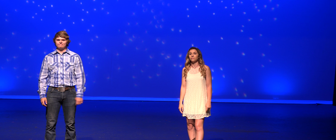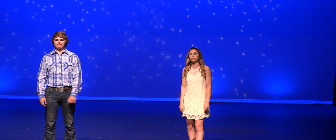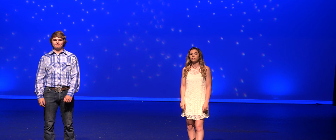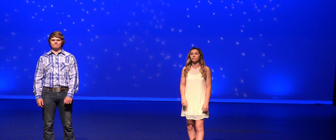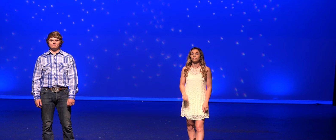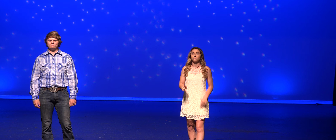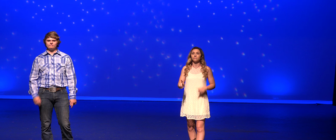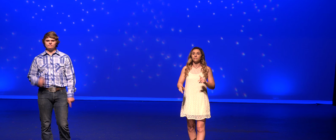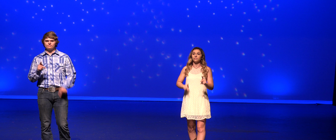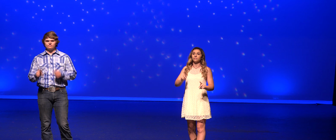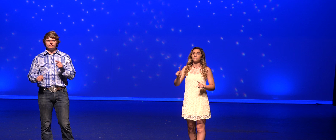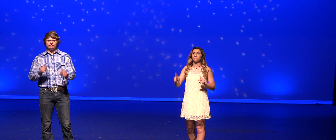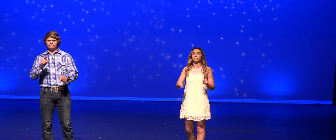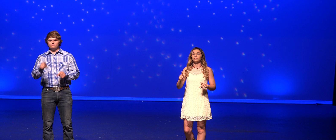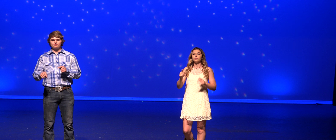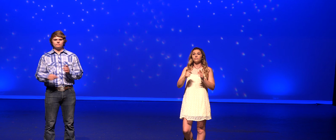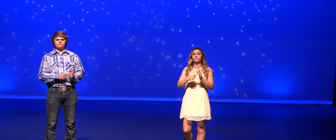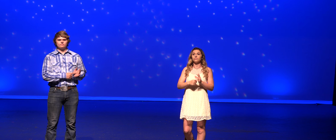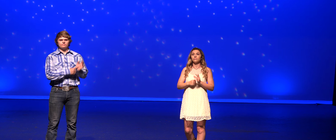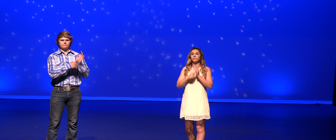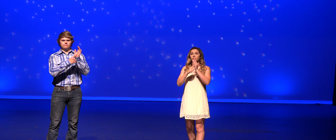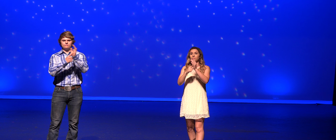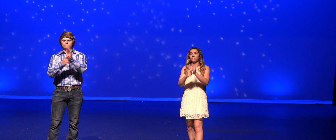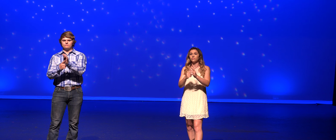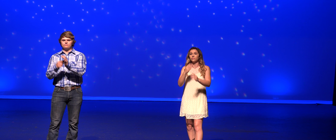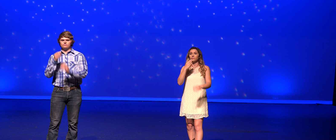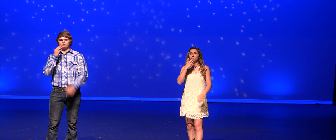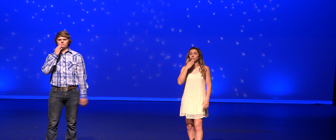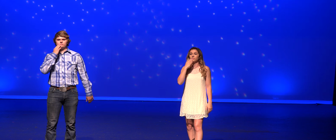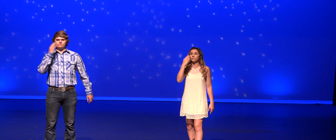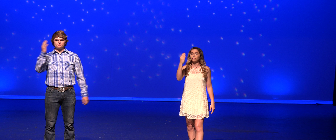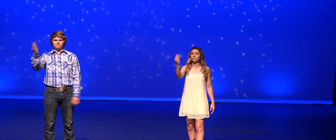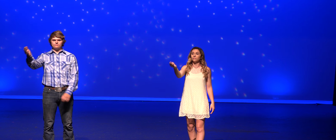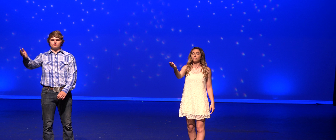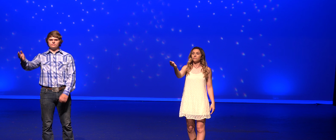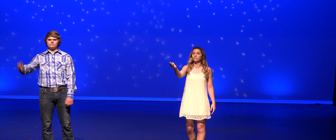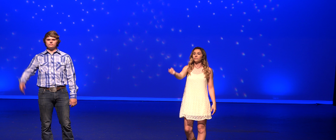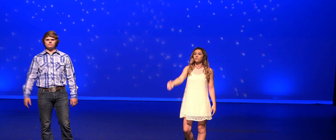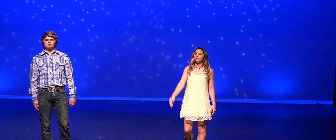There's a couple people that I hope bear a tail